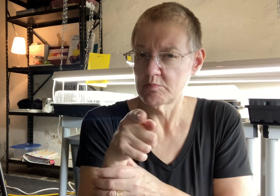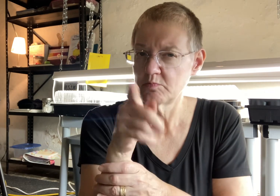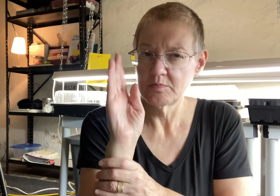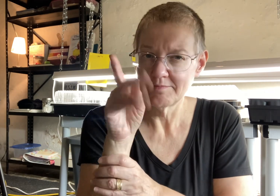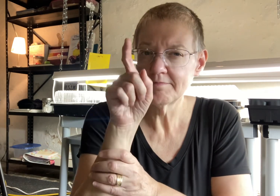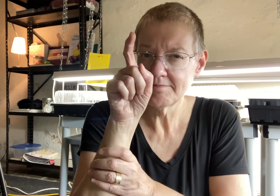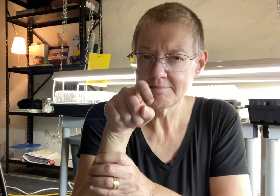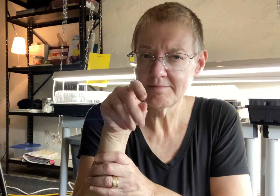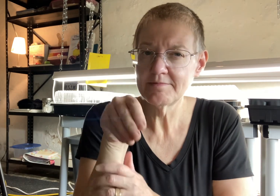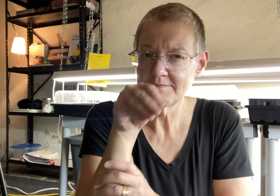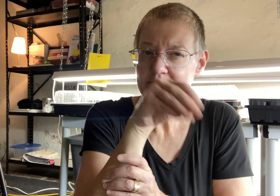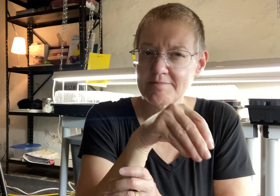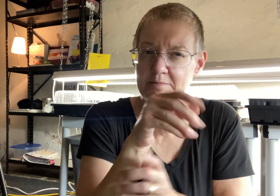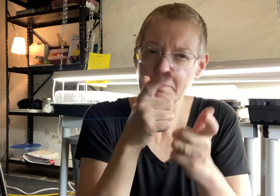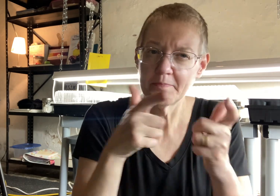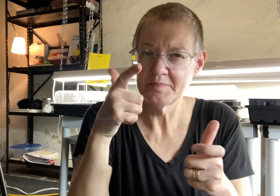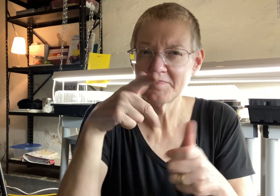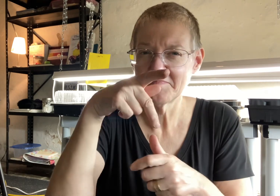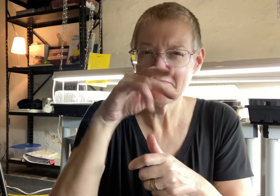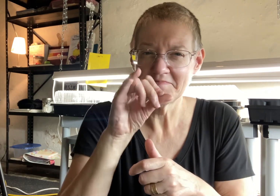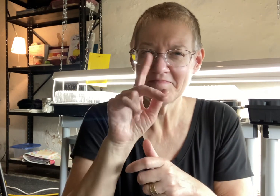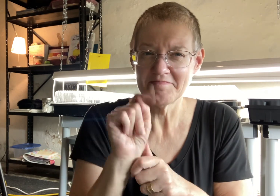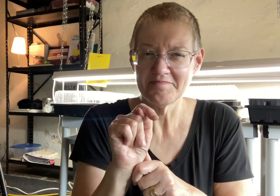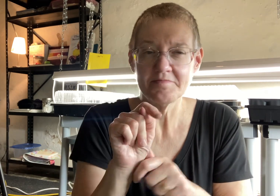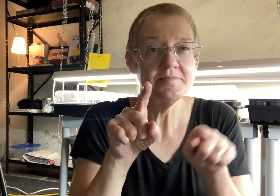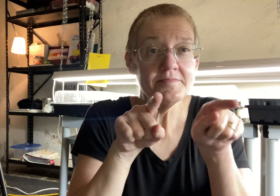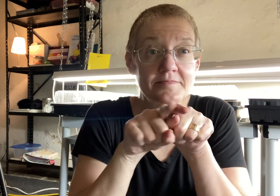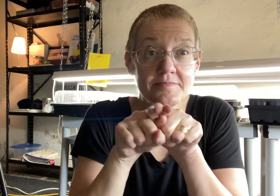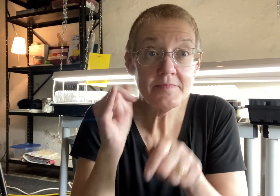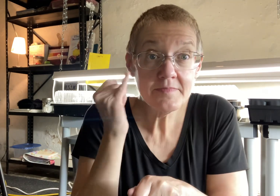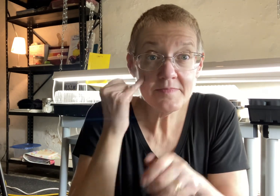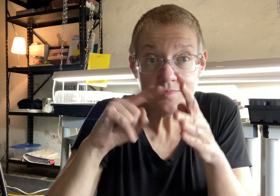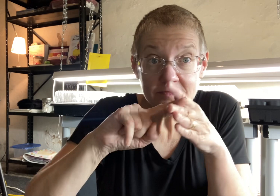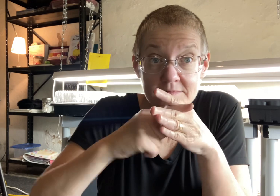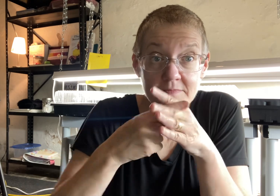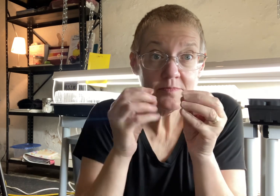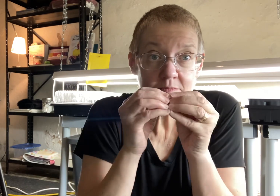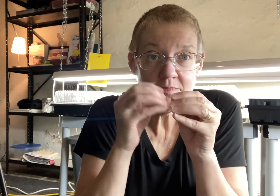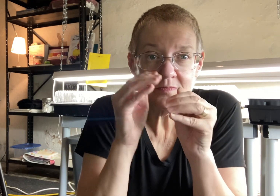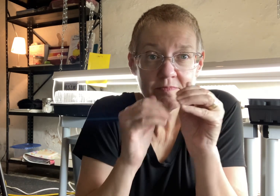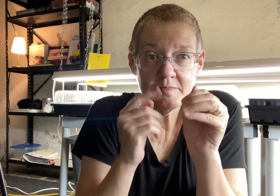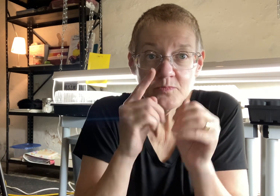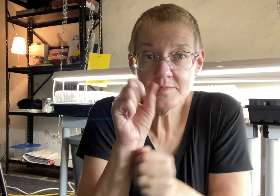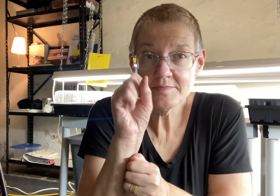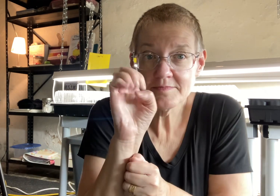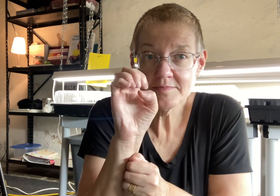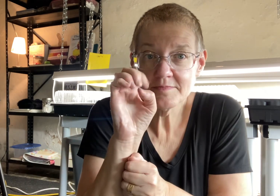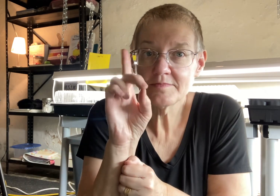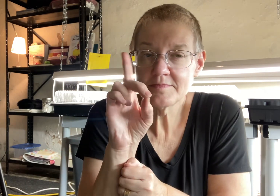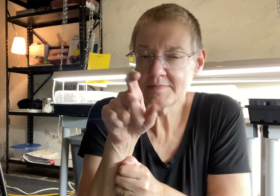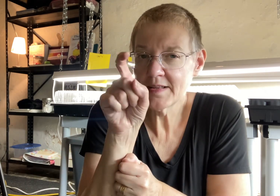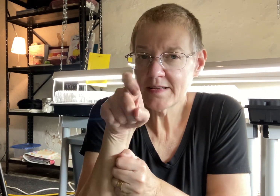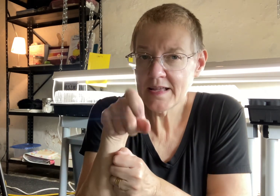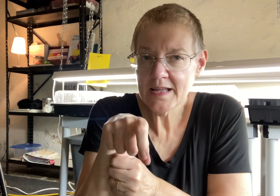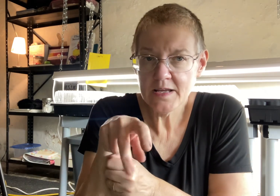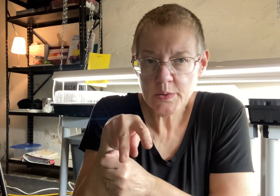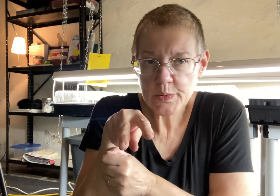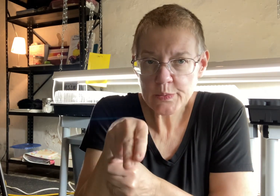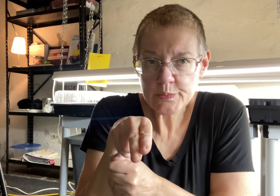pot them up as they grow. Also, if you put more than one seed in